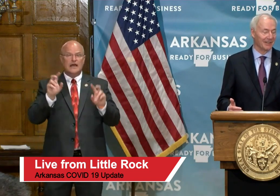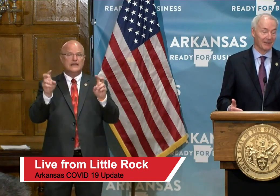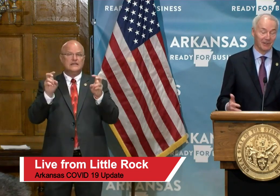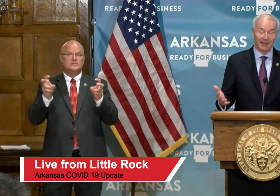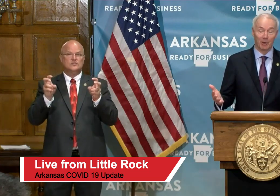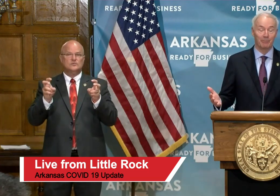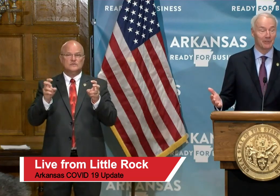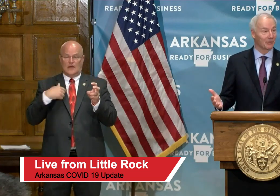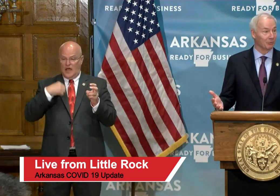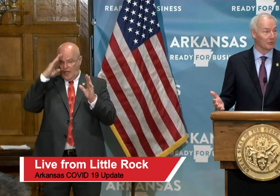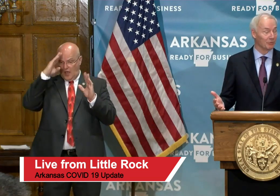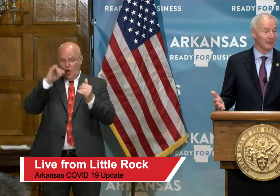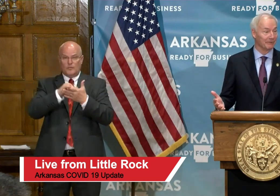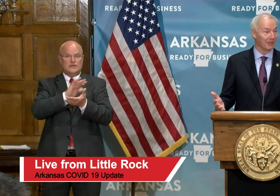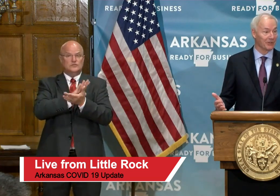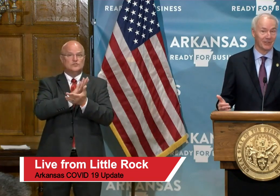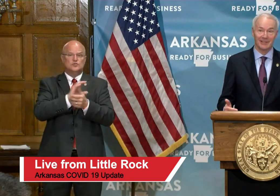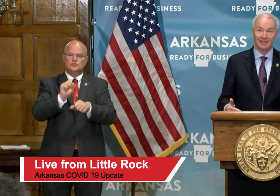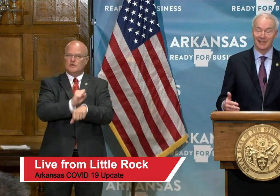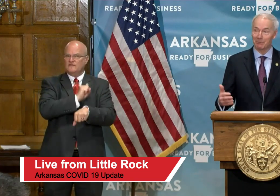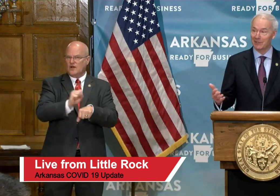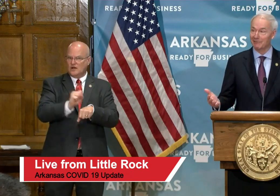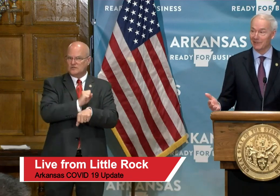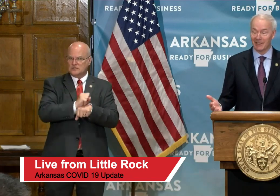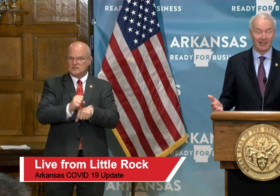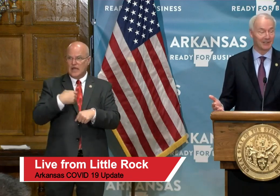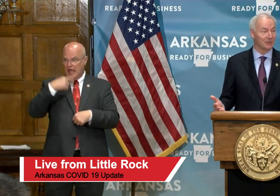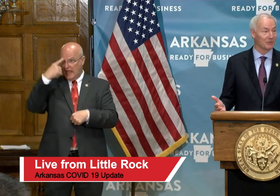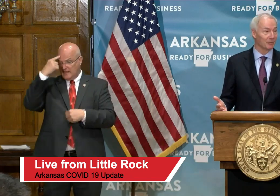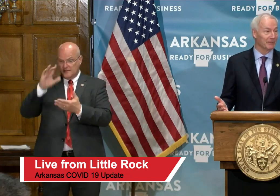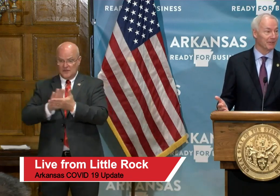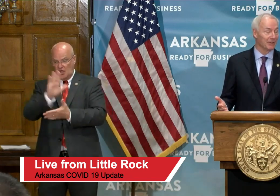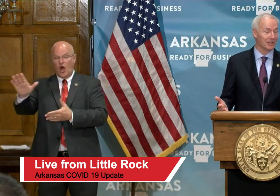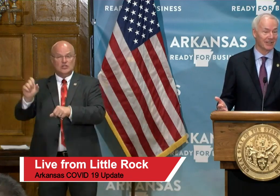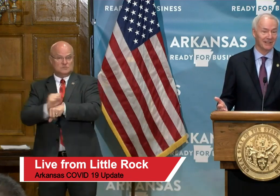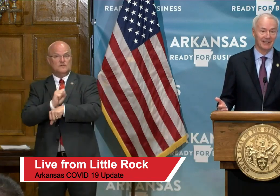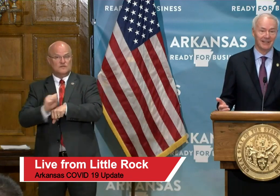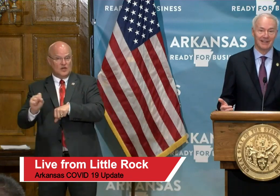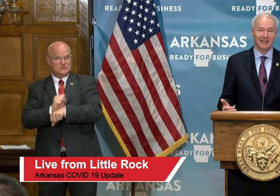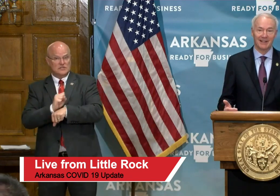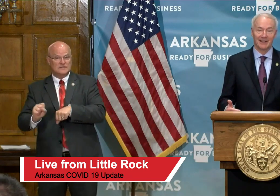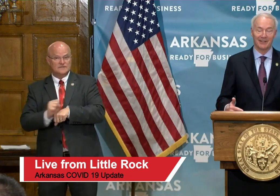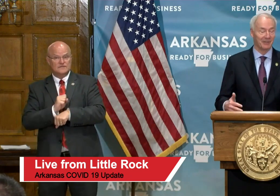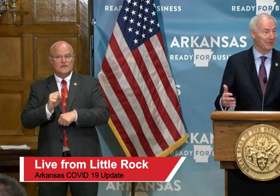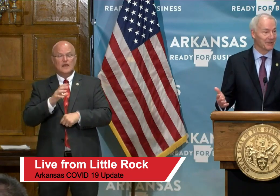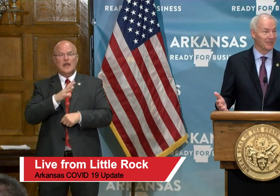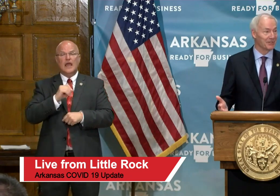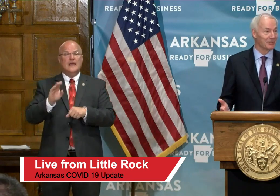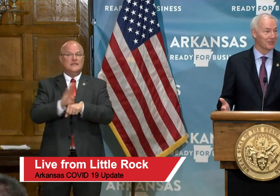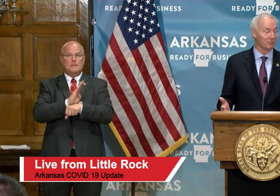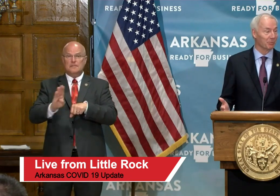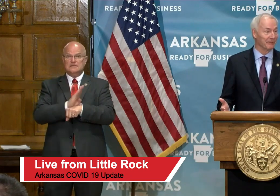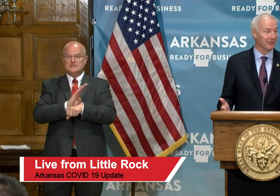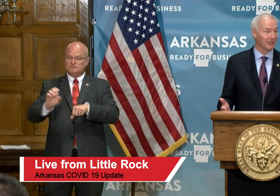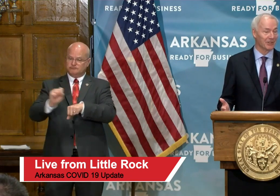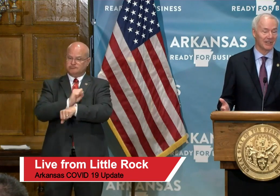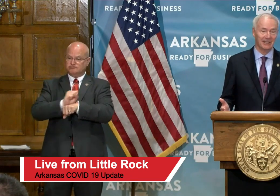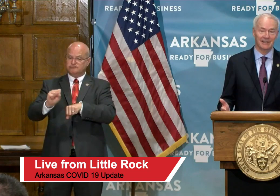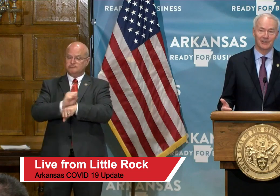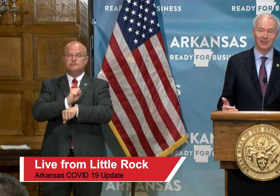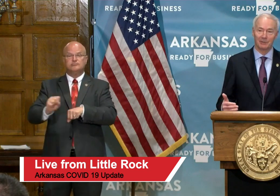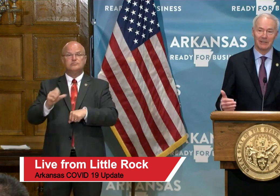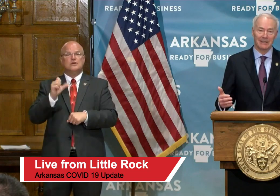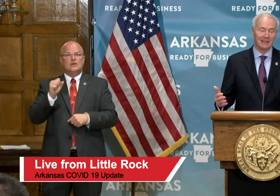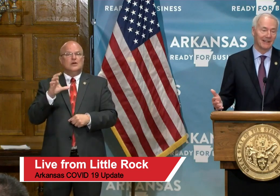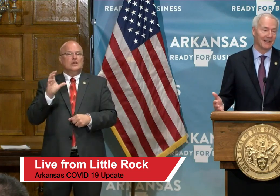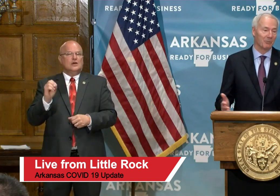of, I hope that schools will be functioning. I believe that the colleges will be functioning. The businesses will be